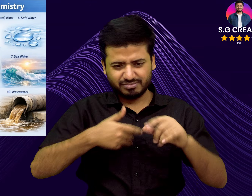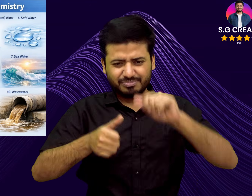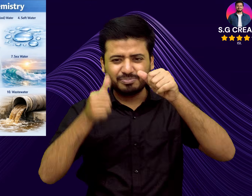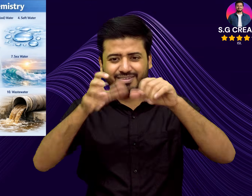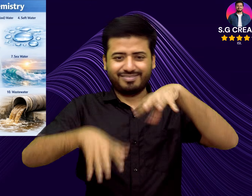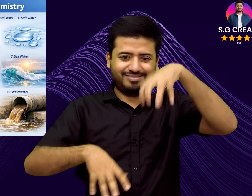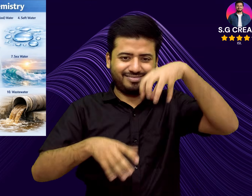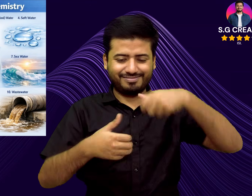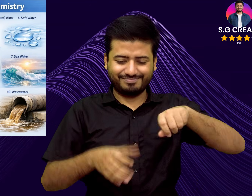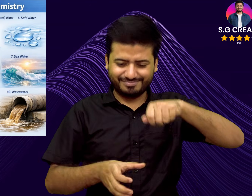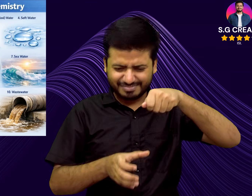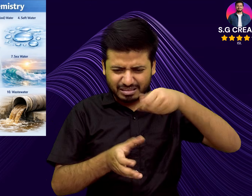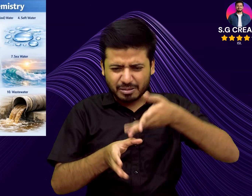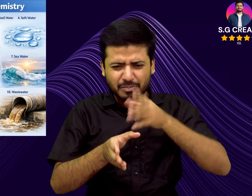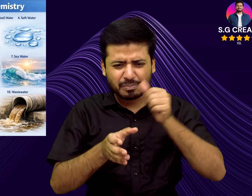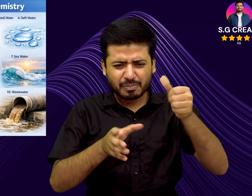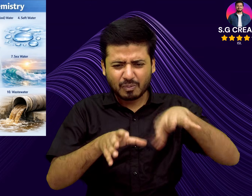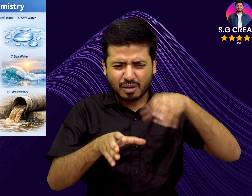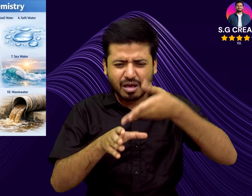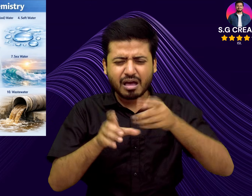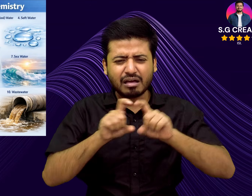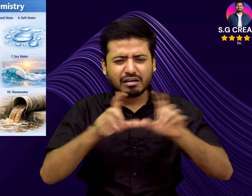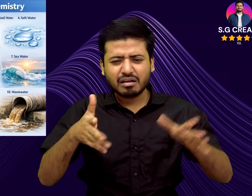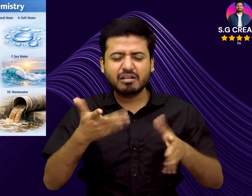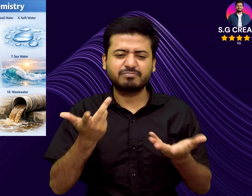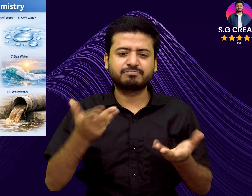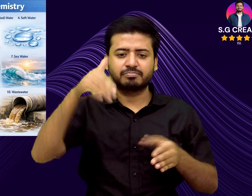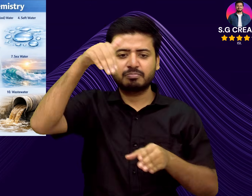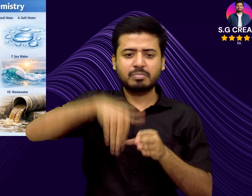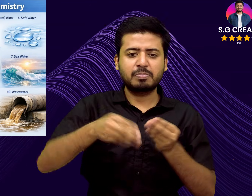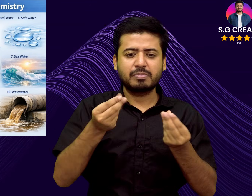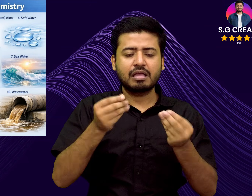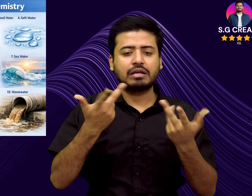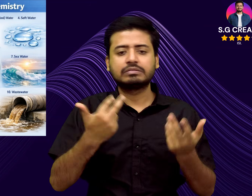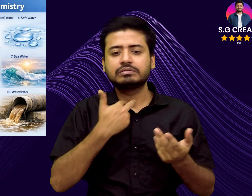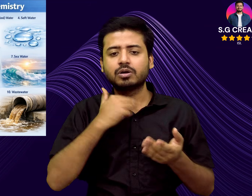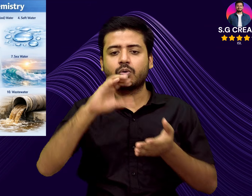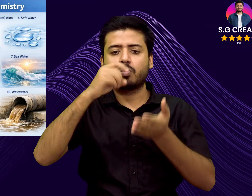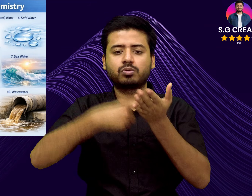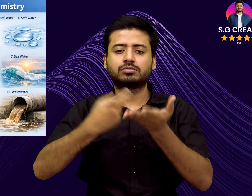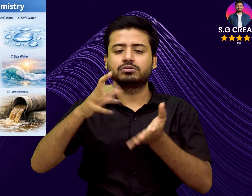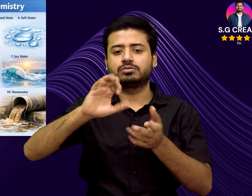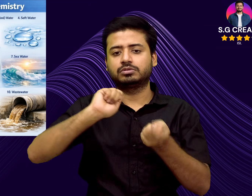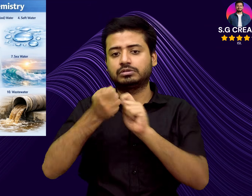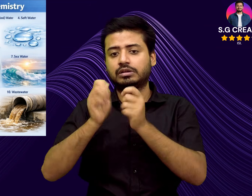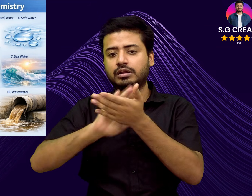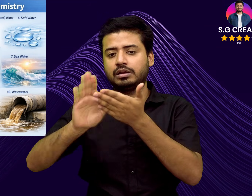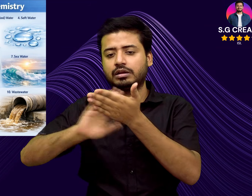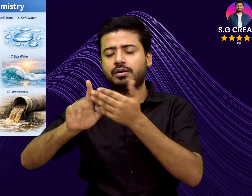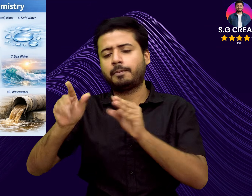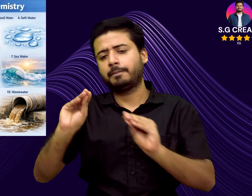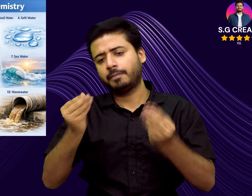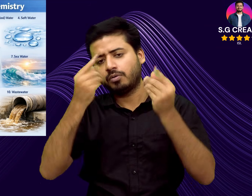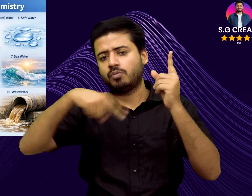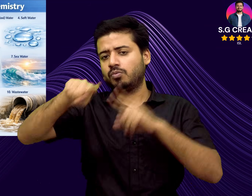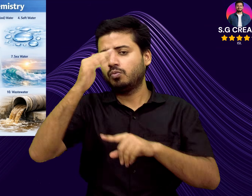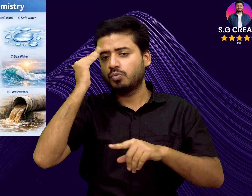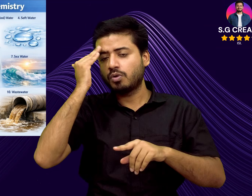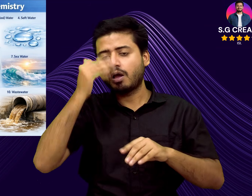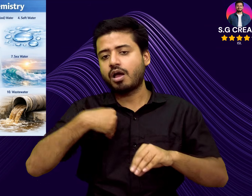mode conversation. Understanding H2O versus reverse osmosis. RO. Best new notice understanding H2O